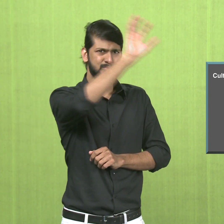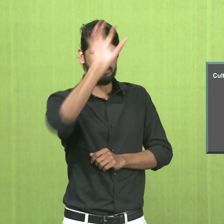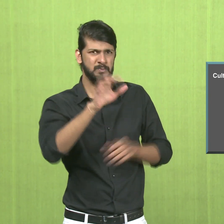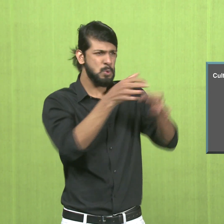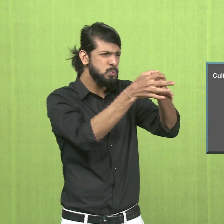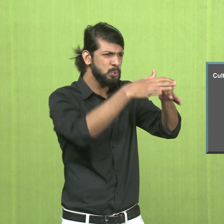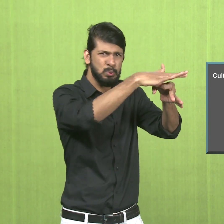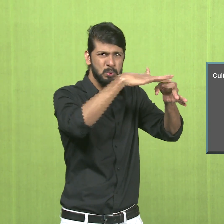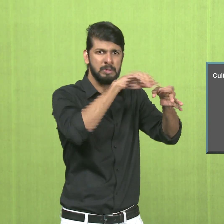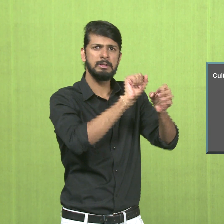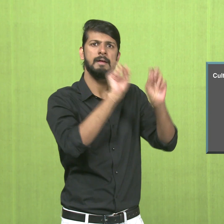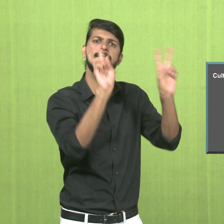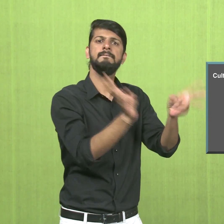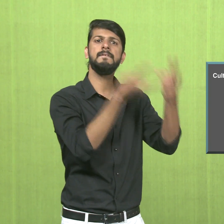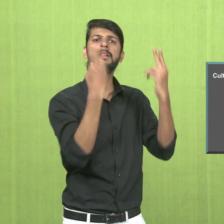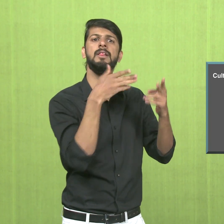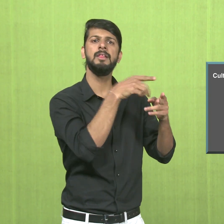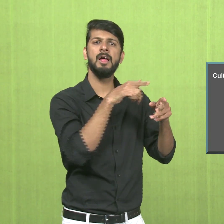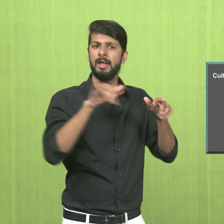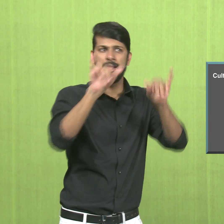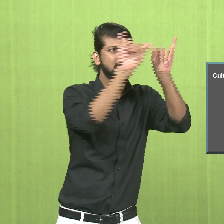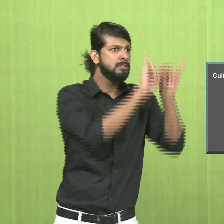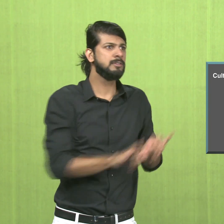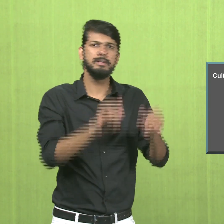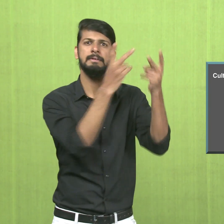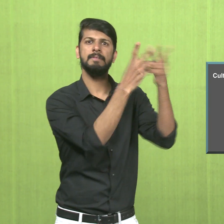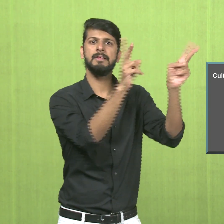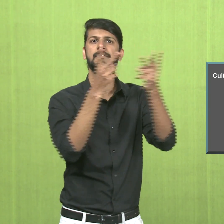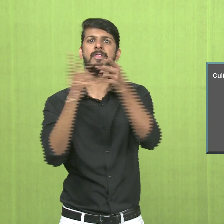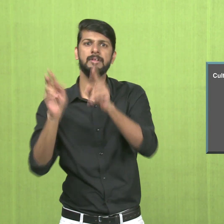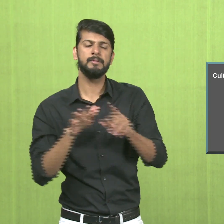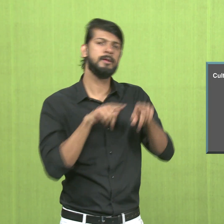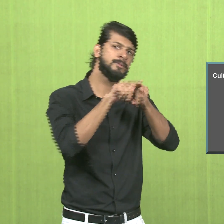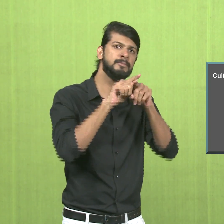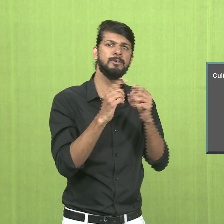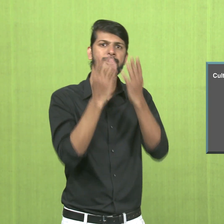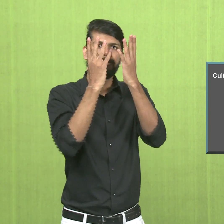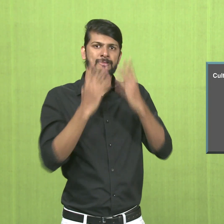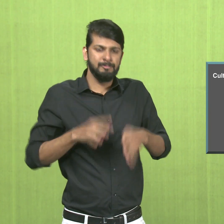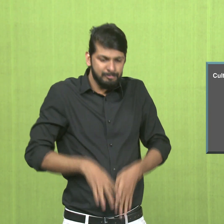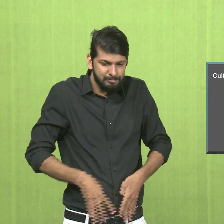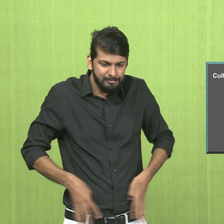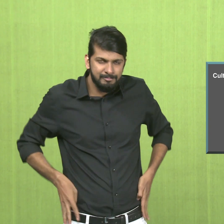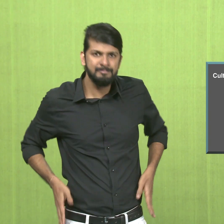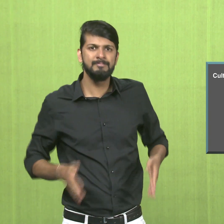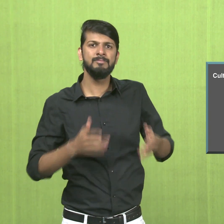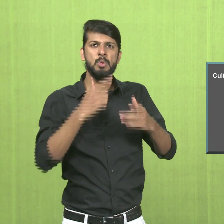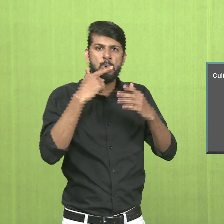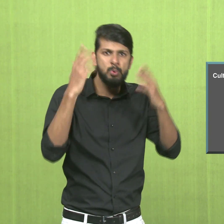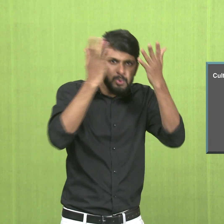India is home to various cultures. Every region, every state has its own unique culture.